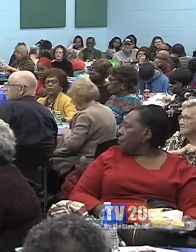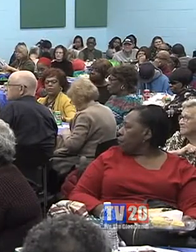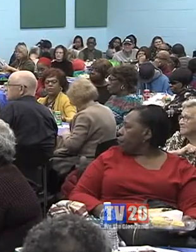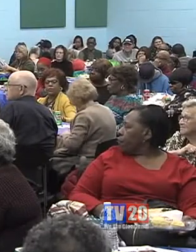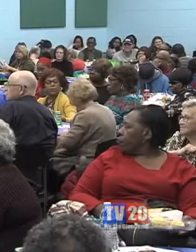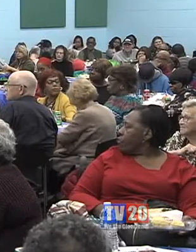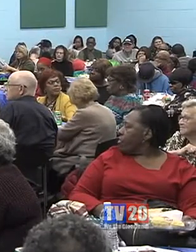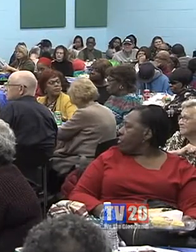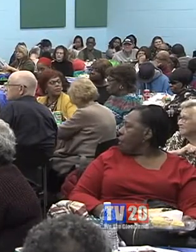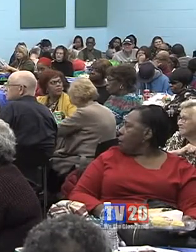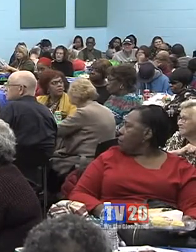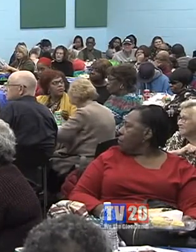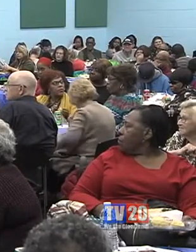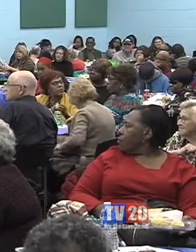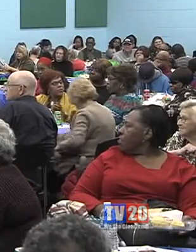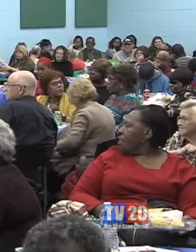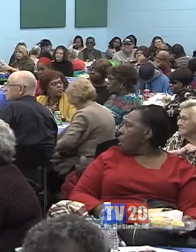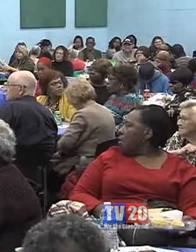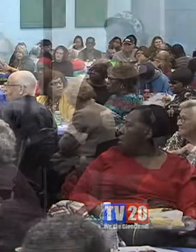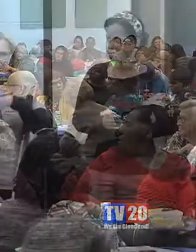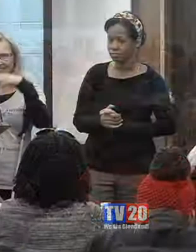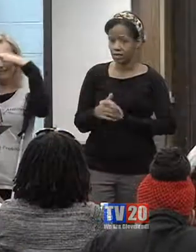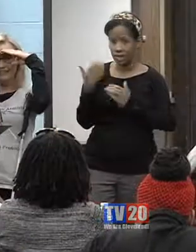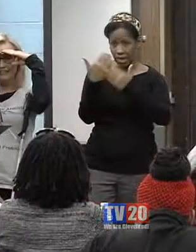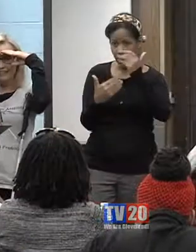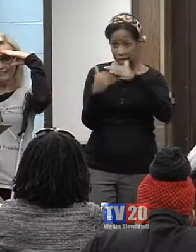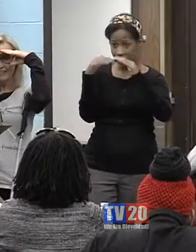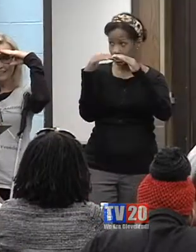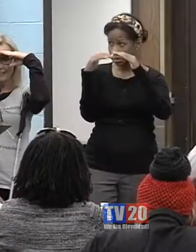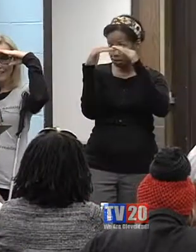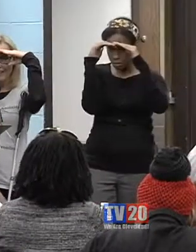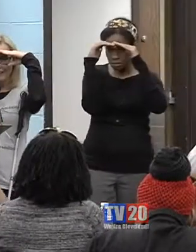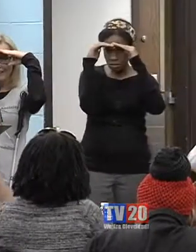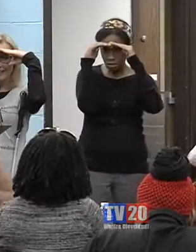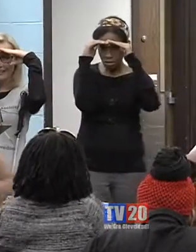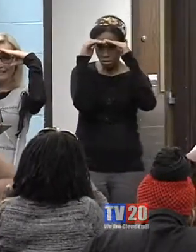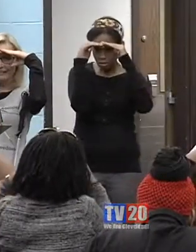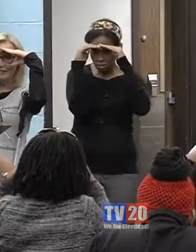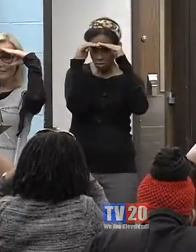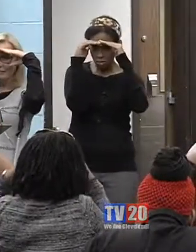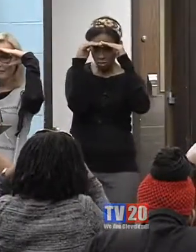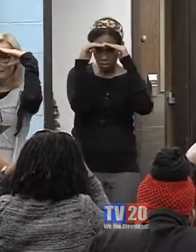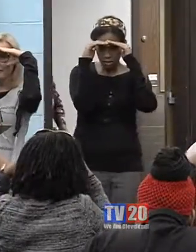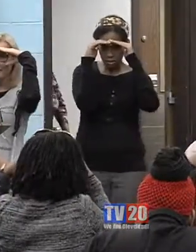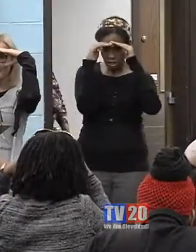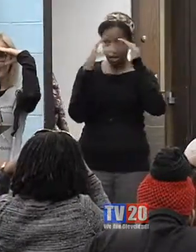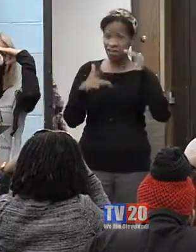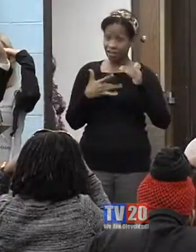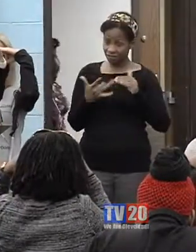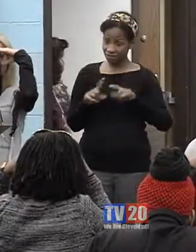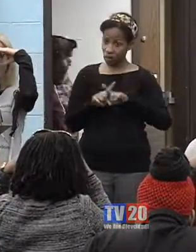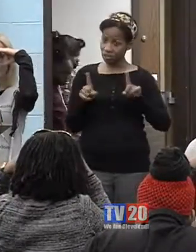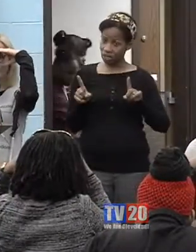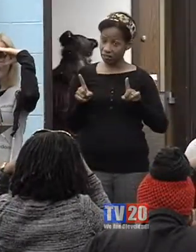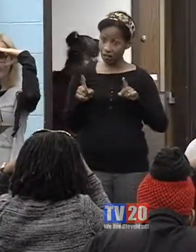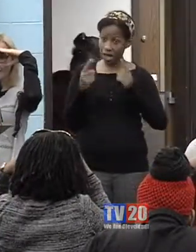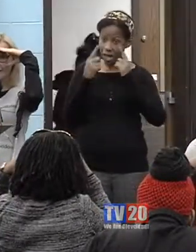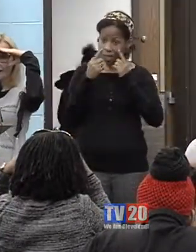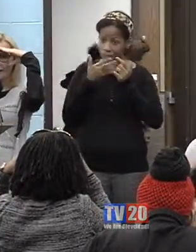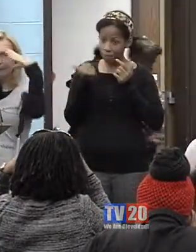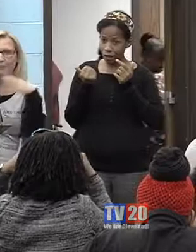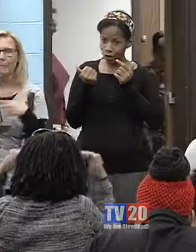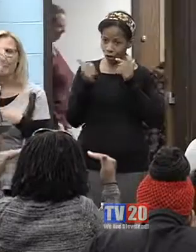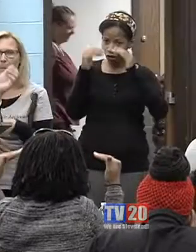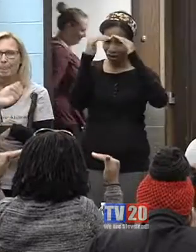need to get out. You don't need to do this thing. But put your hands together above your eyes and you'll feel some of that strain going just